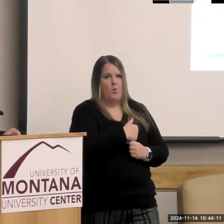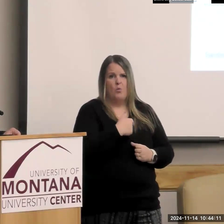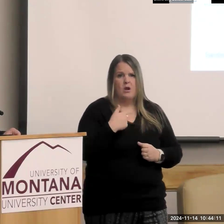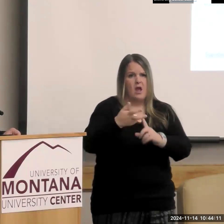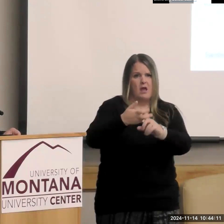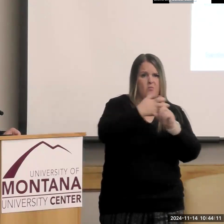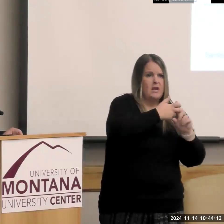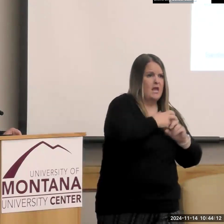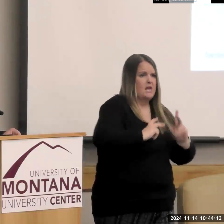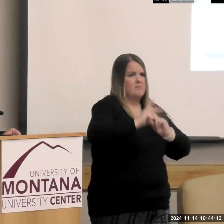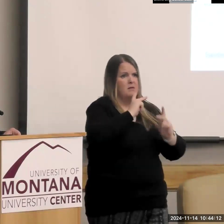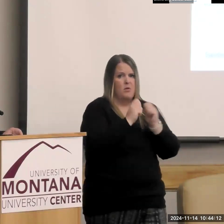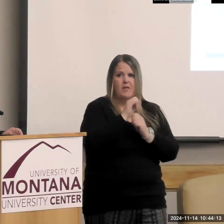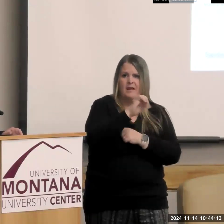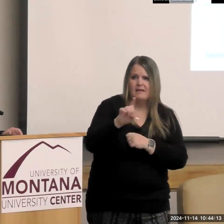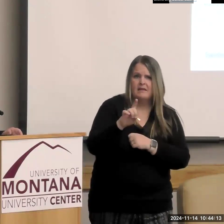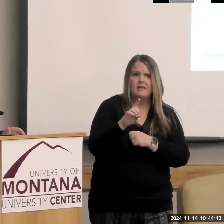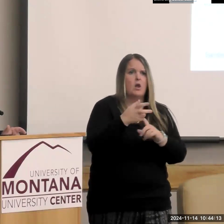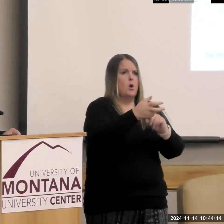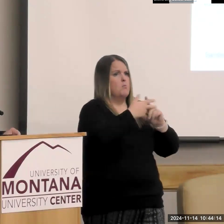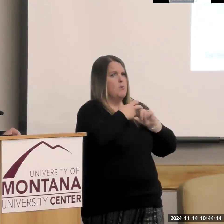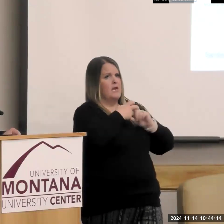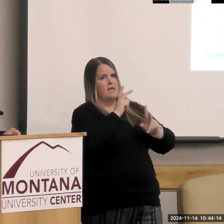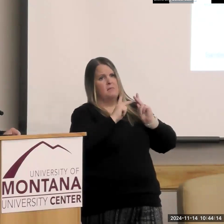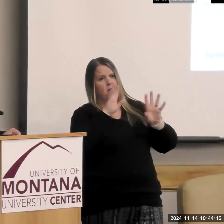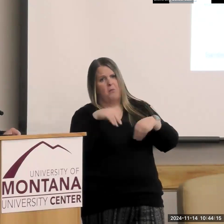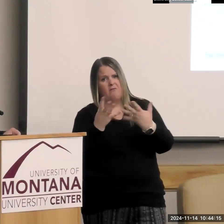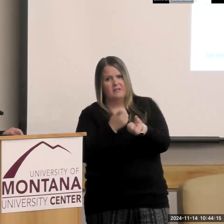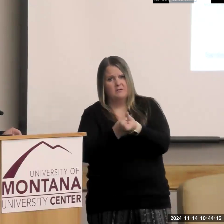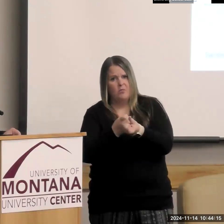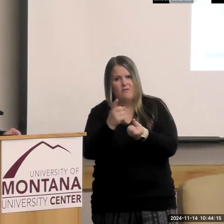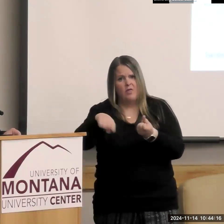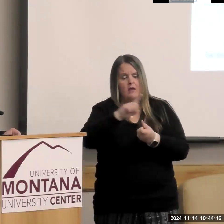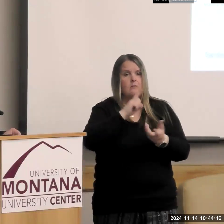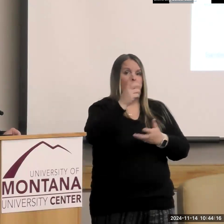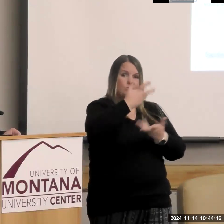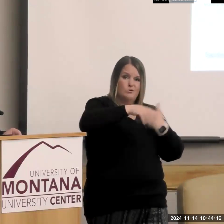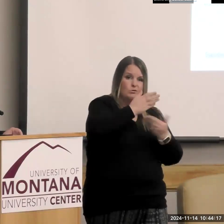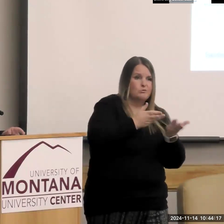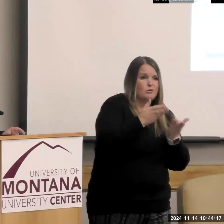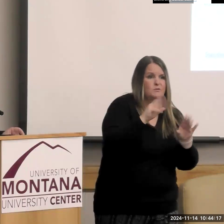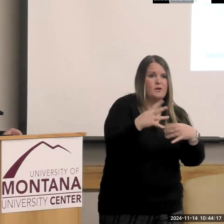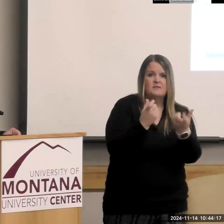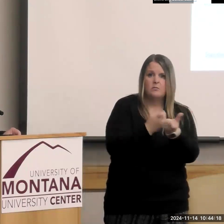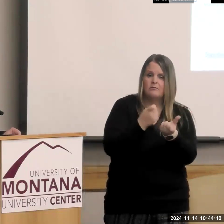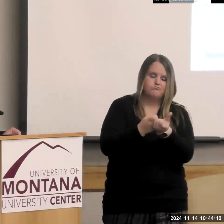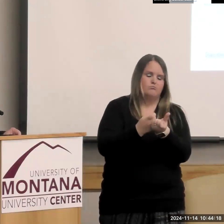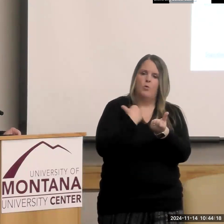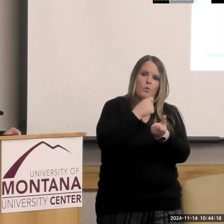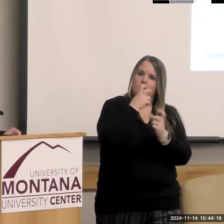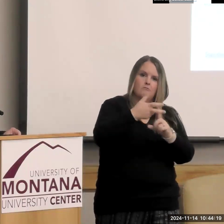IDD or folks that serve them, or social services that provide supports, or what. We need to be doing